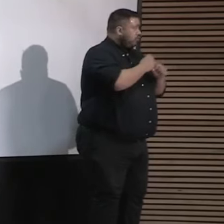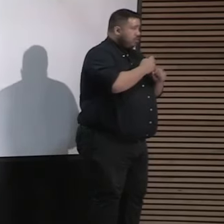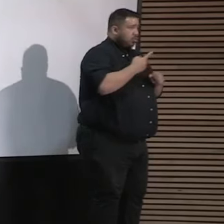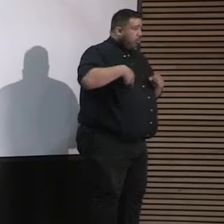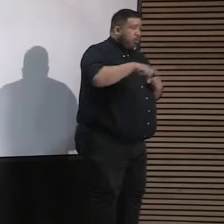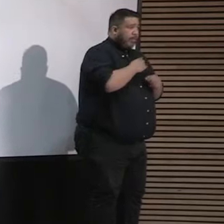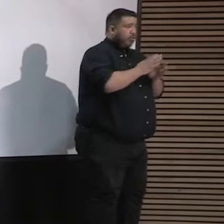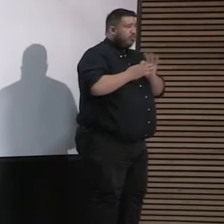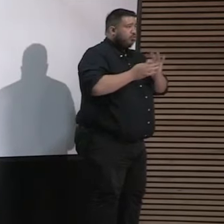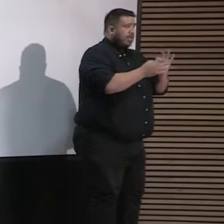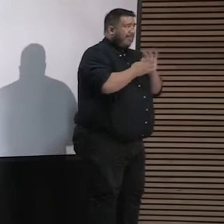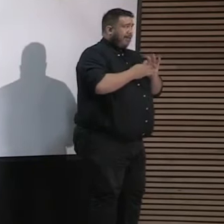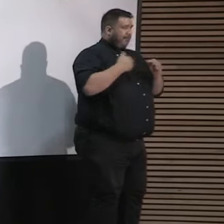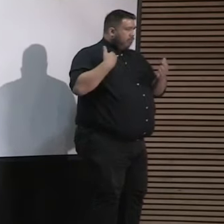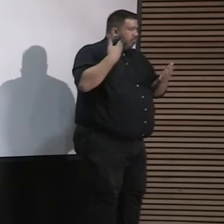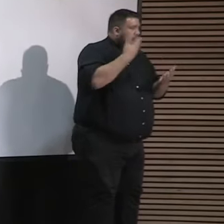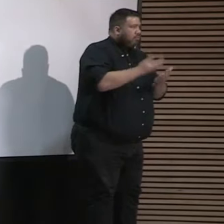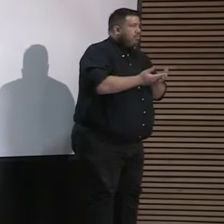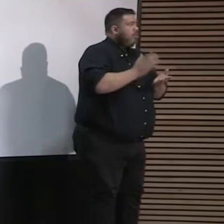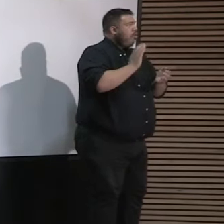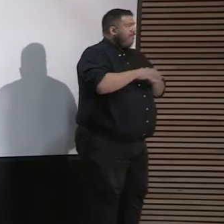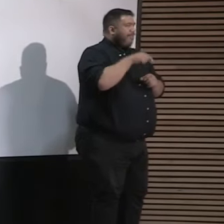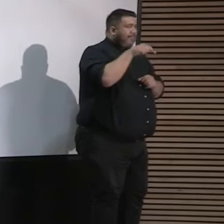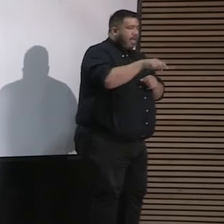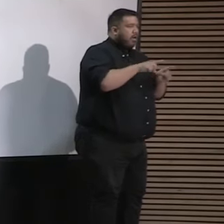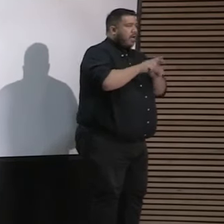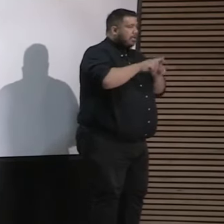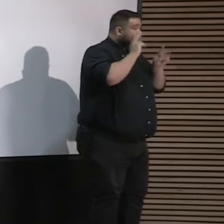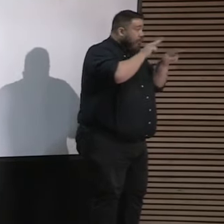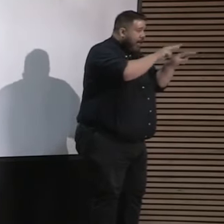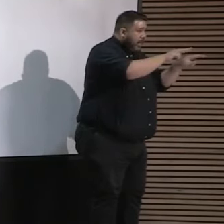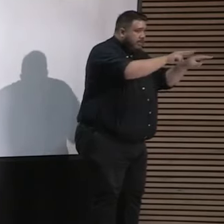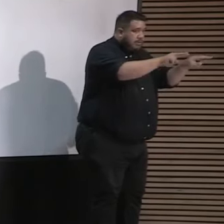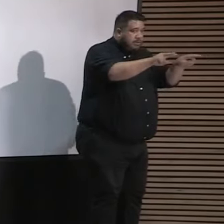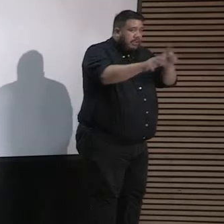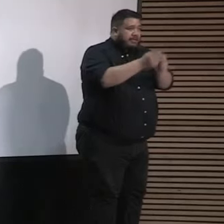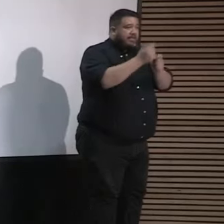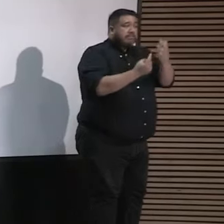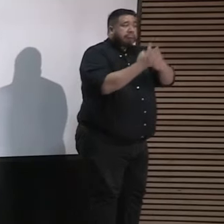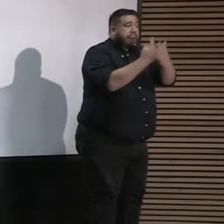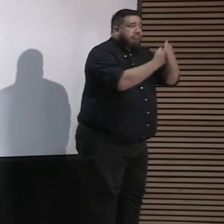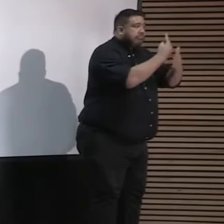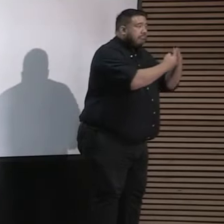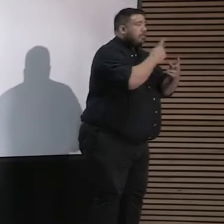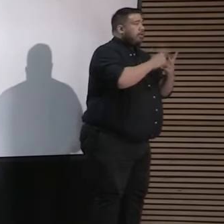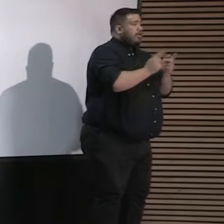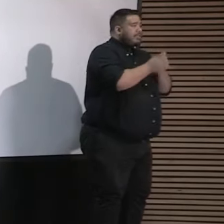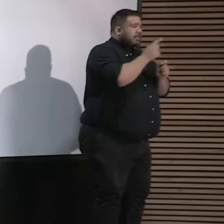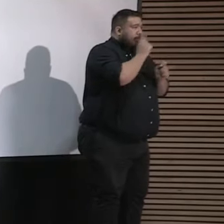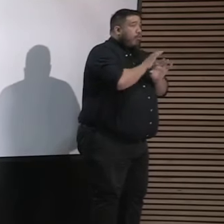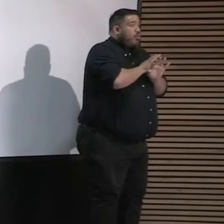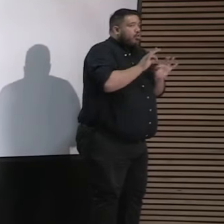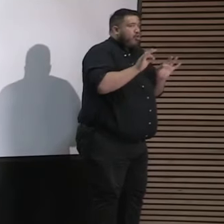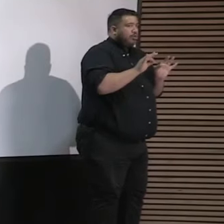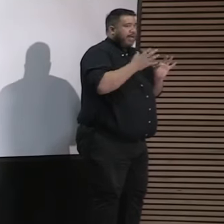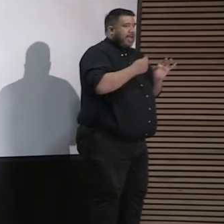over a period of time, particularly around surveillance testing and testing of non-symptomatic